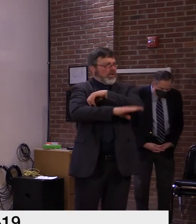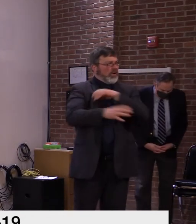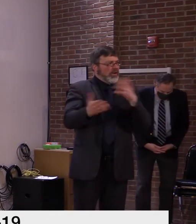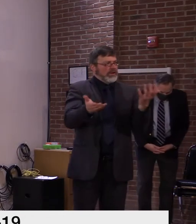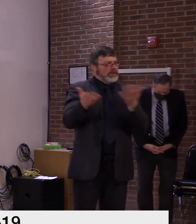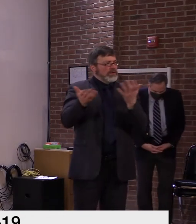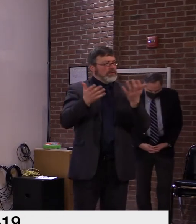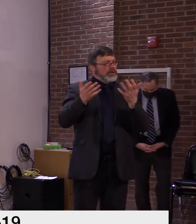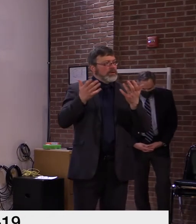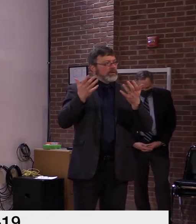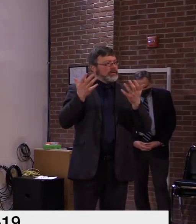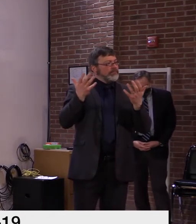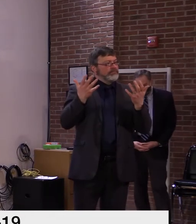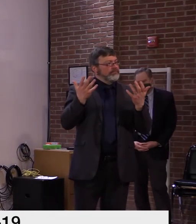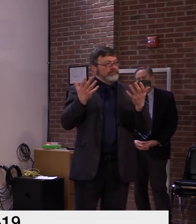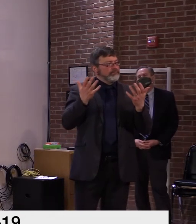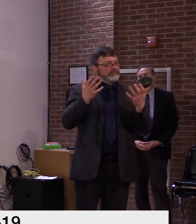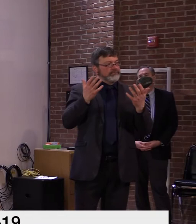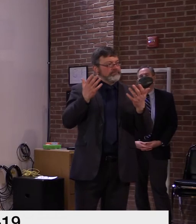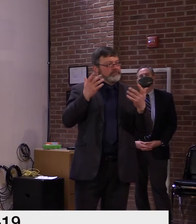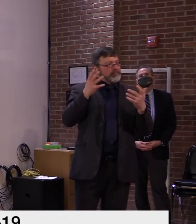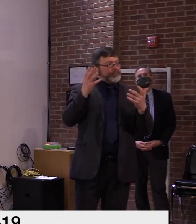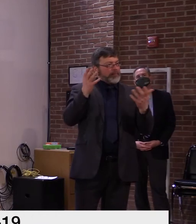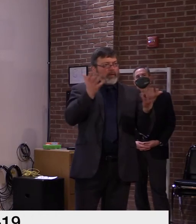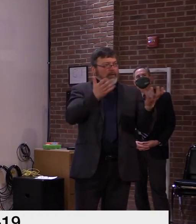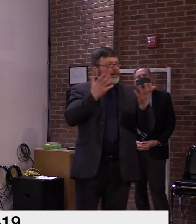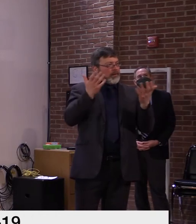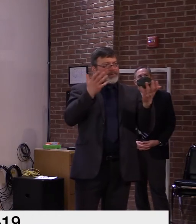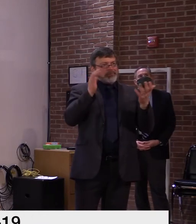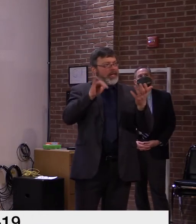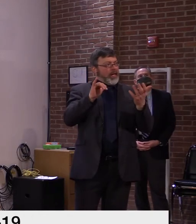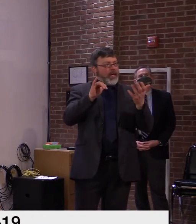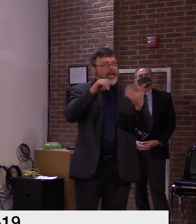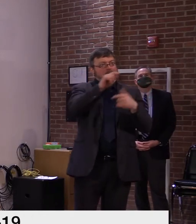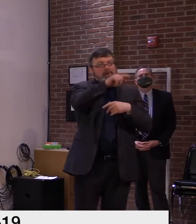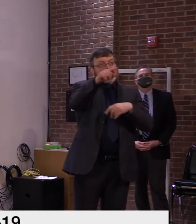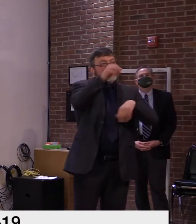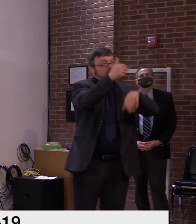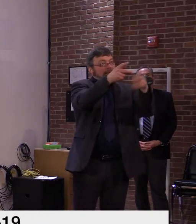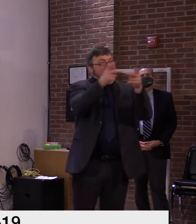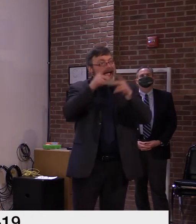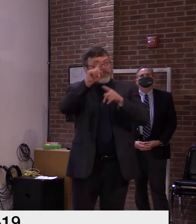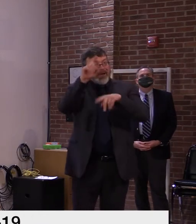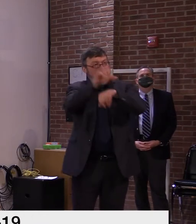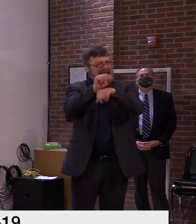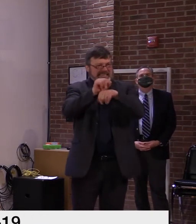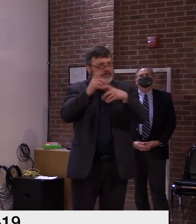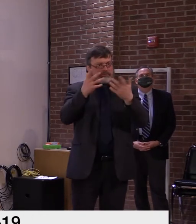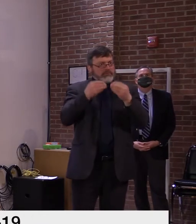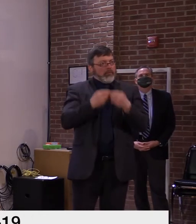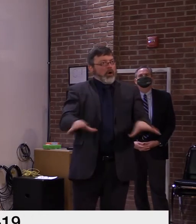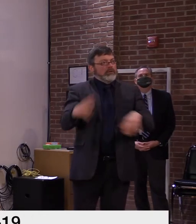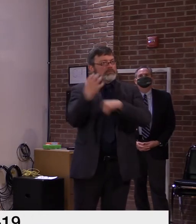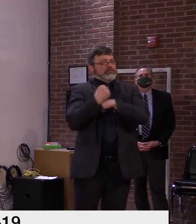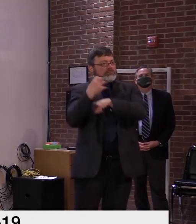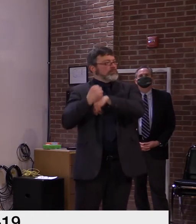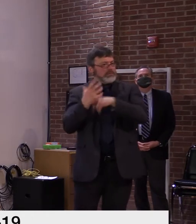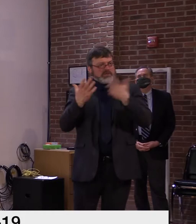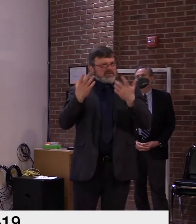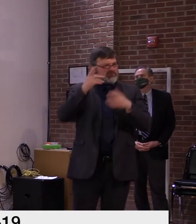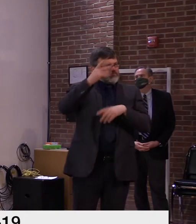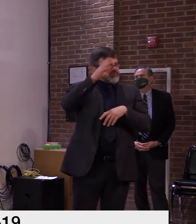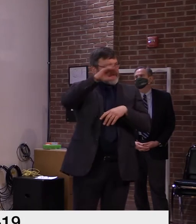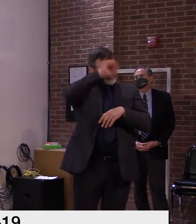2021 event business. Given that Massachusetts has recently issued wedding and event guidance that is effective March 23rd, when